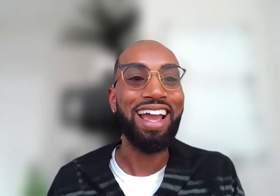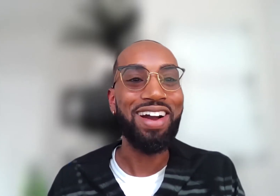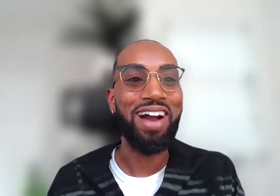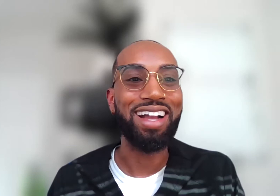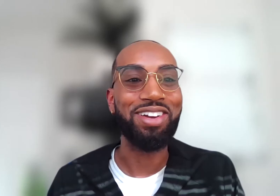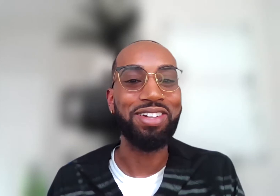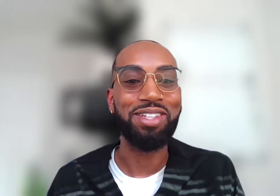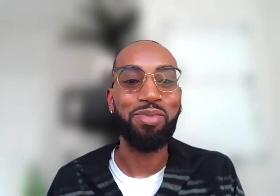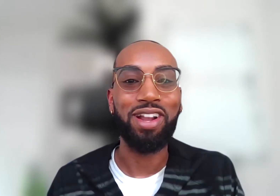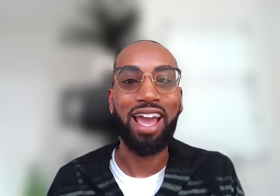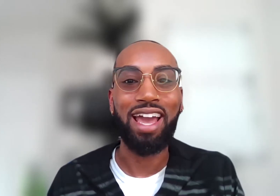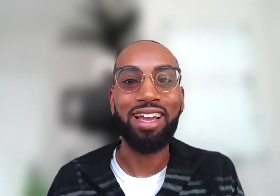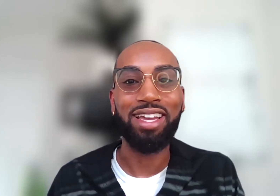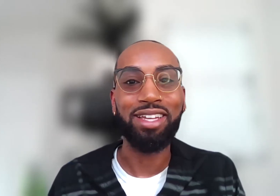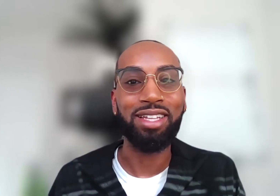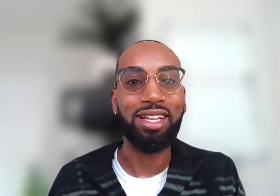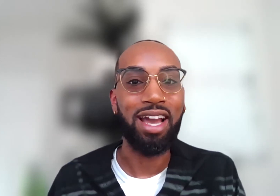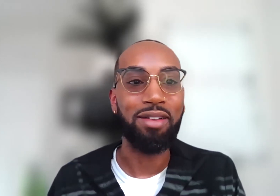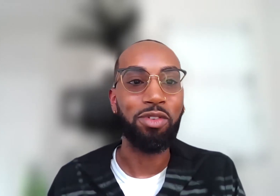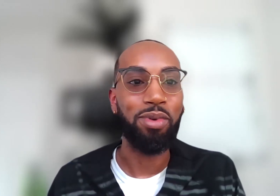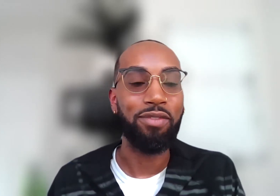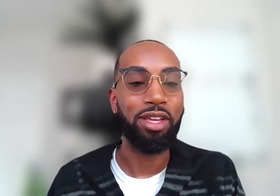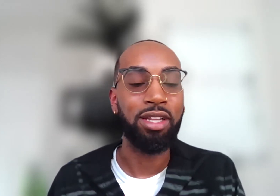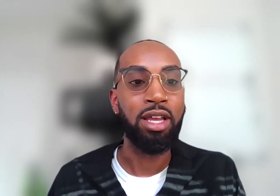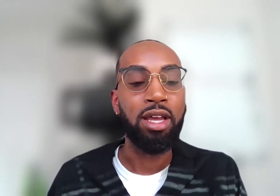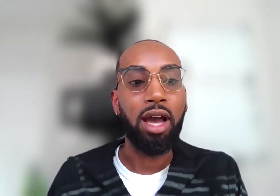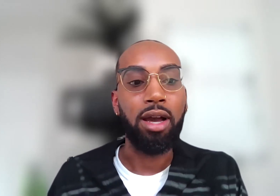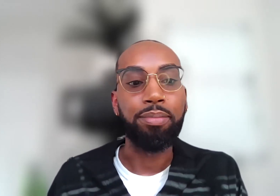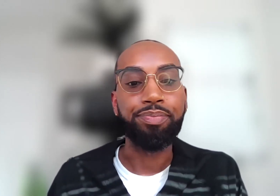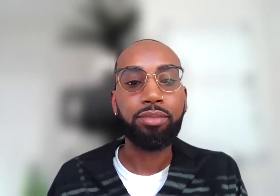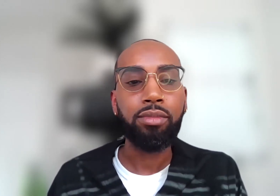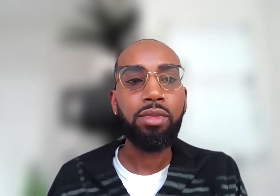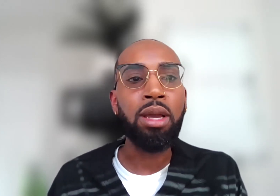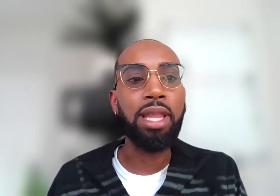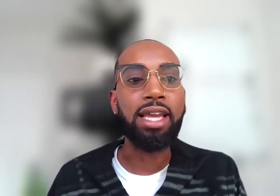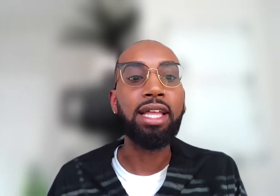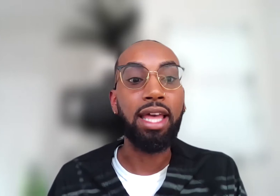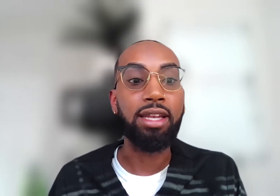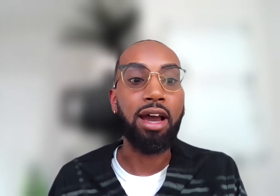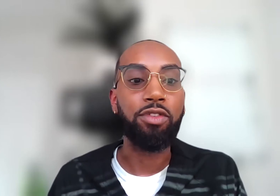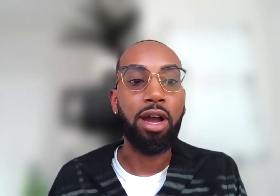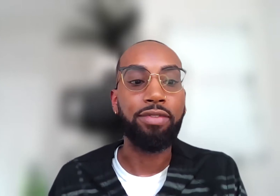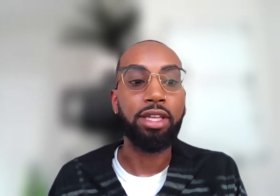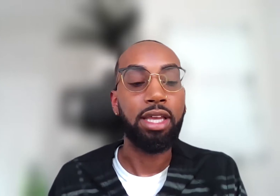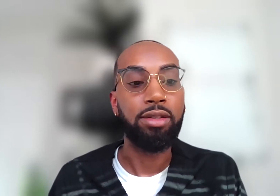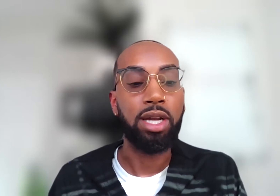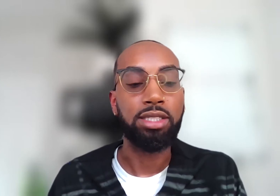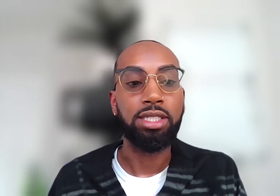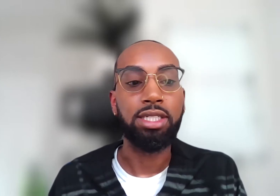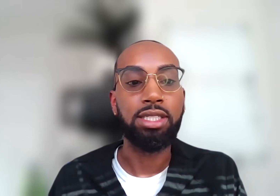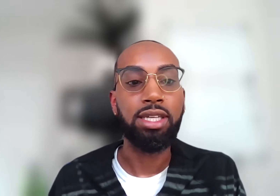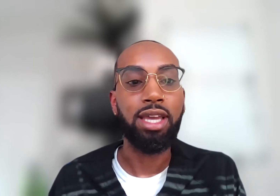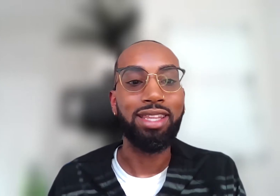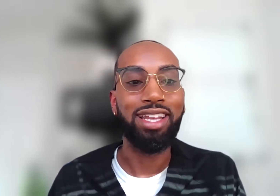right now, I currently work at a non-for-profit, Black gay-led non-for-profit in